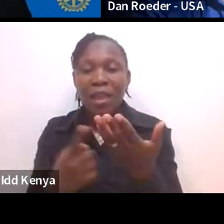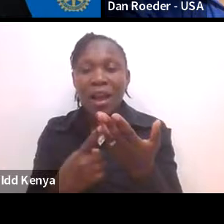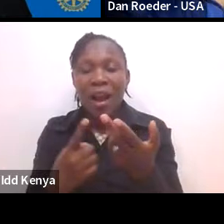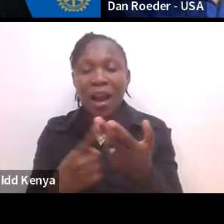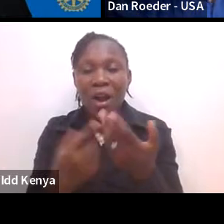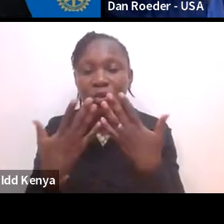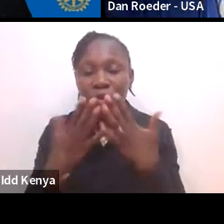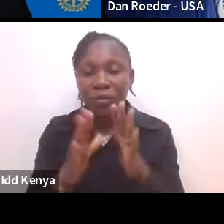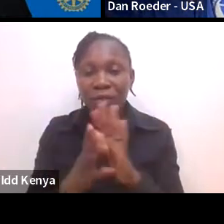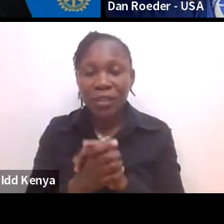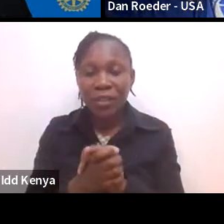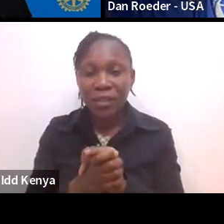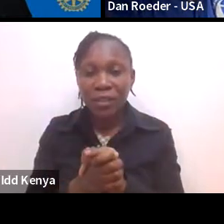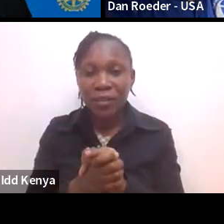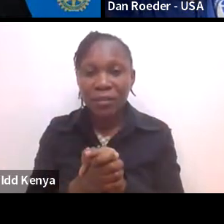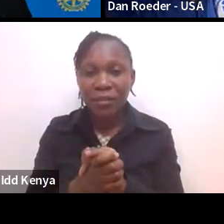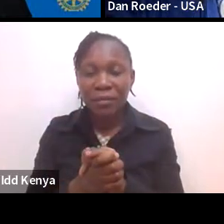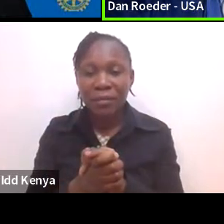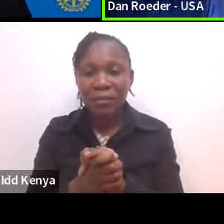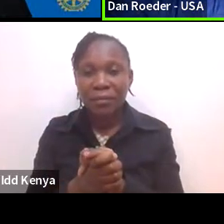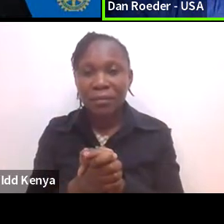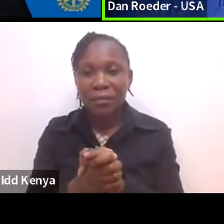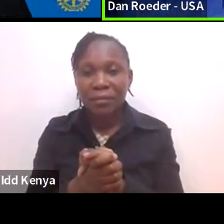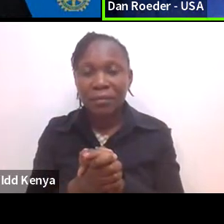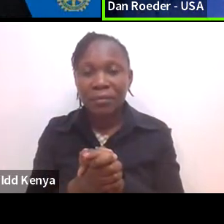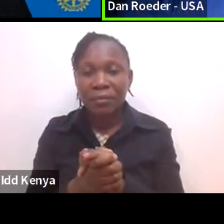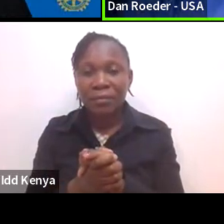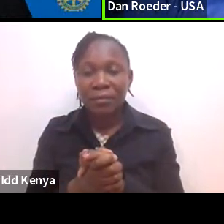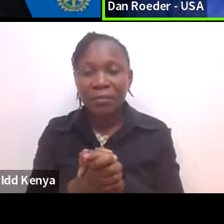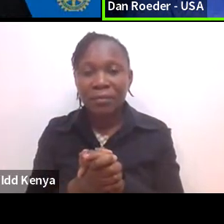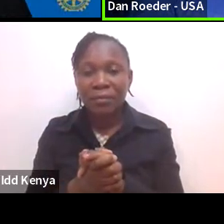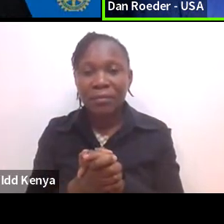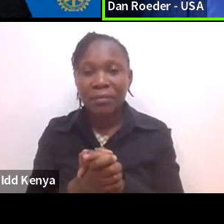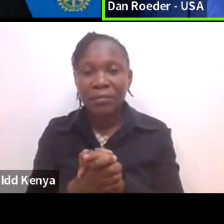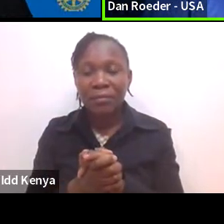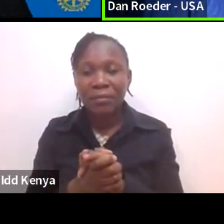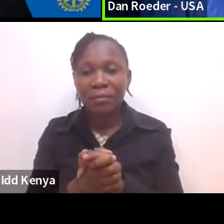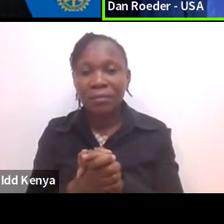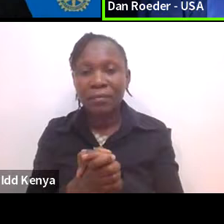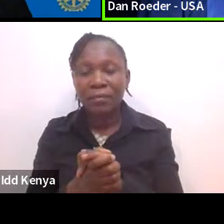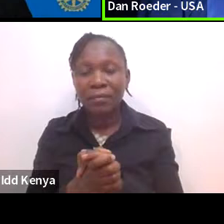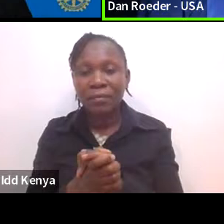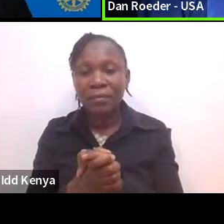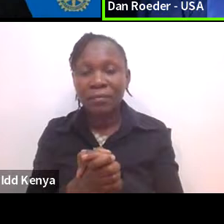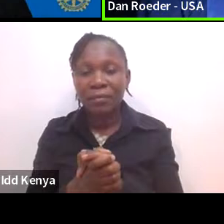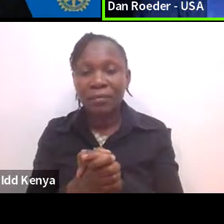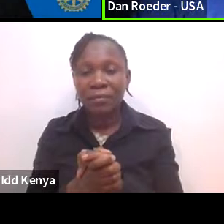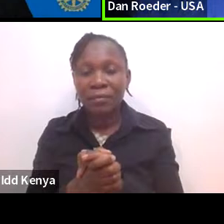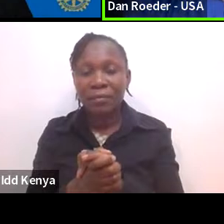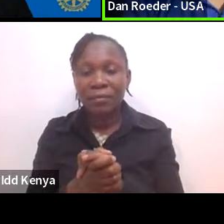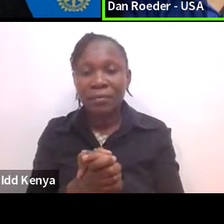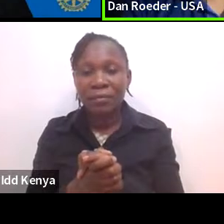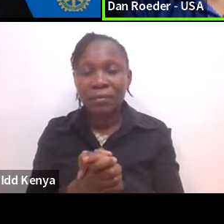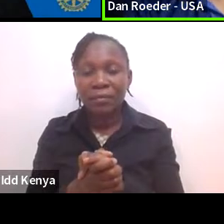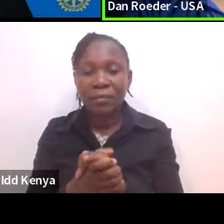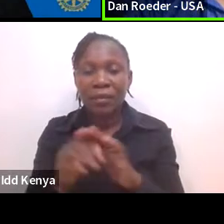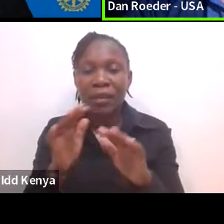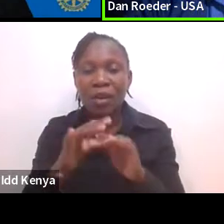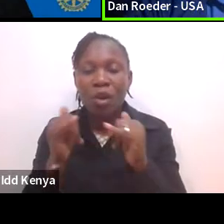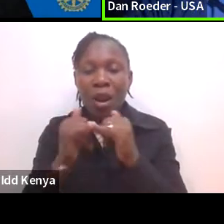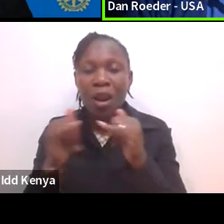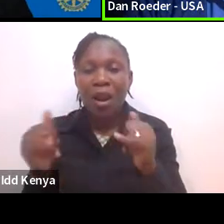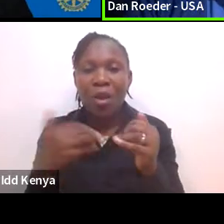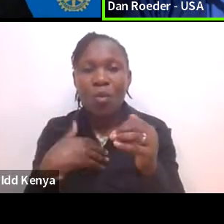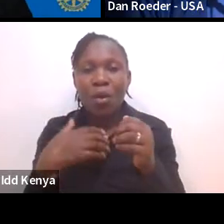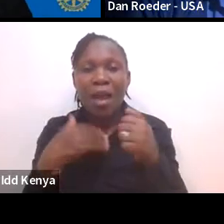over 70 on the streaming. Right now, online, on streaming, we have 97